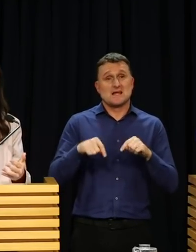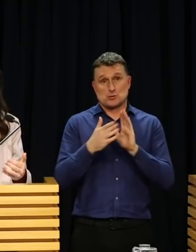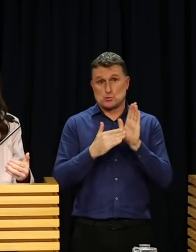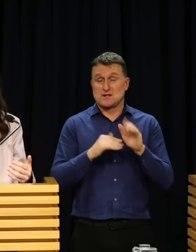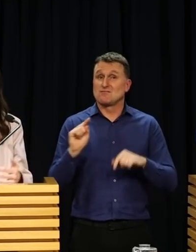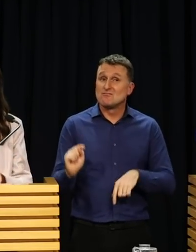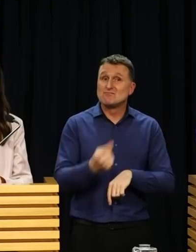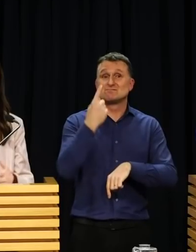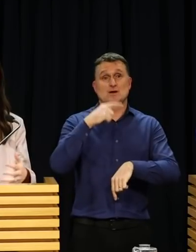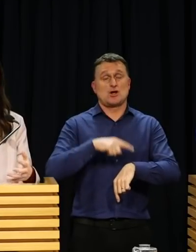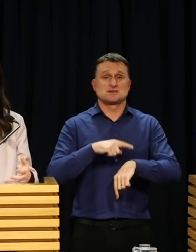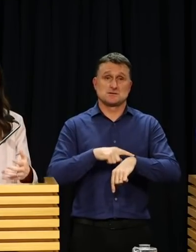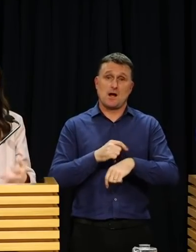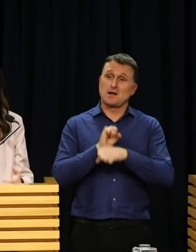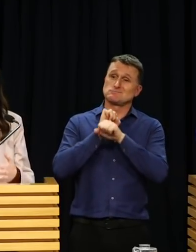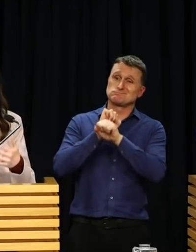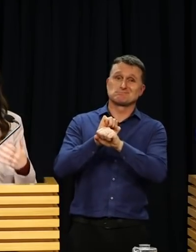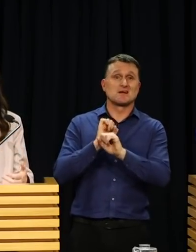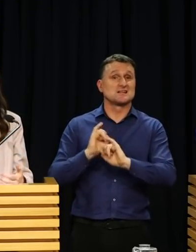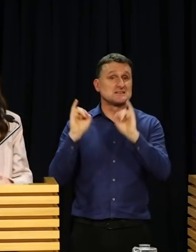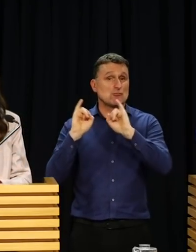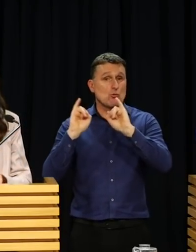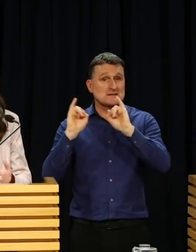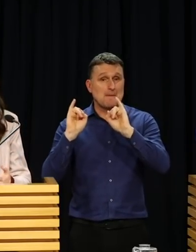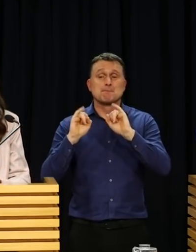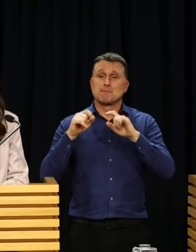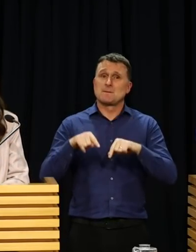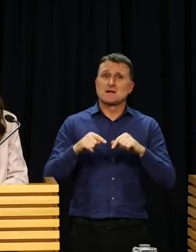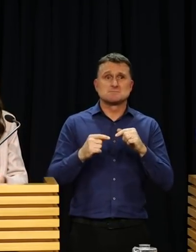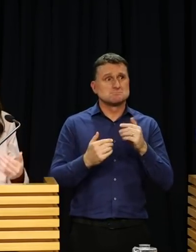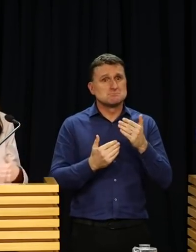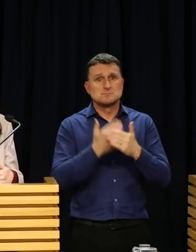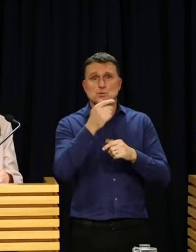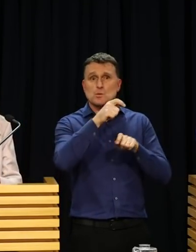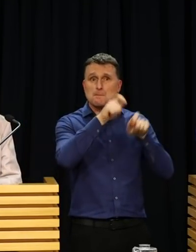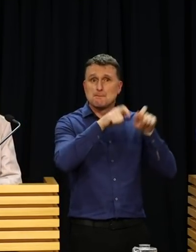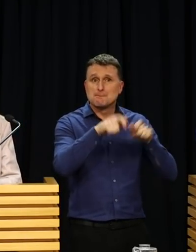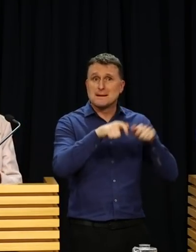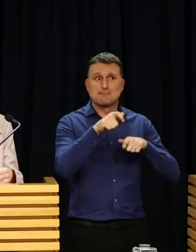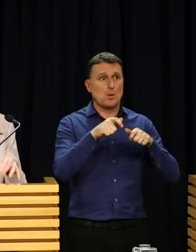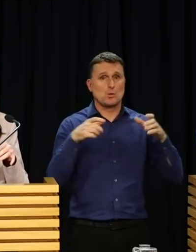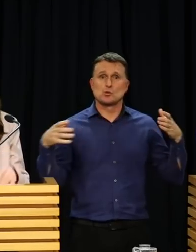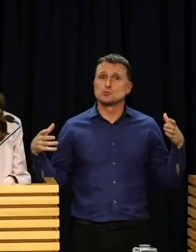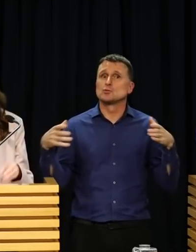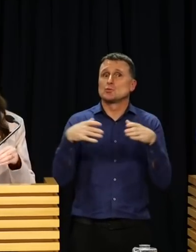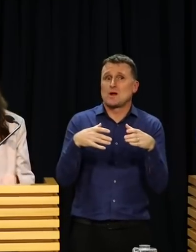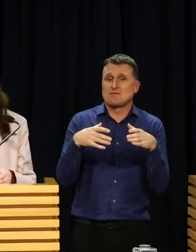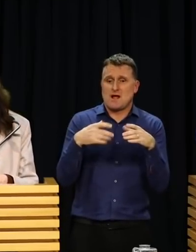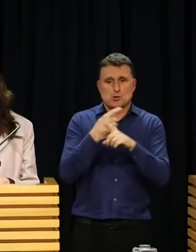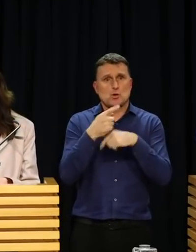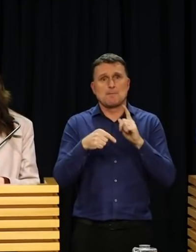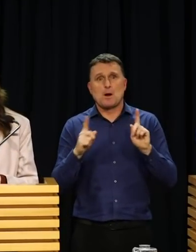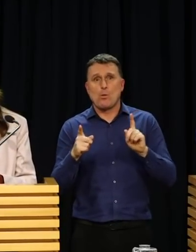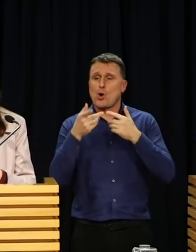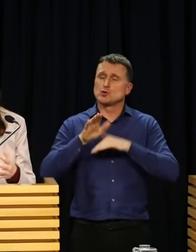Zealand, the first time that we're bringing experts, academics, members of the community together to talk about New